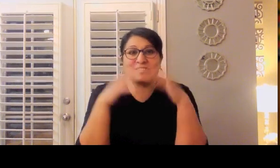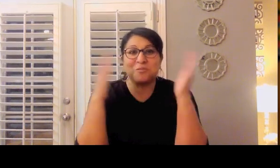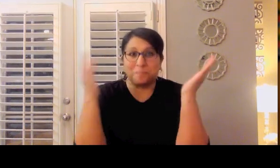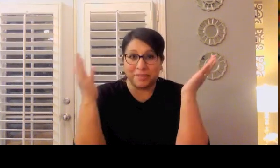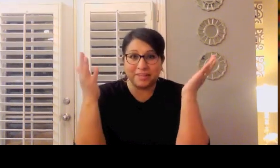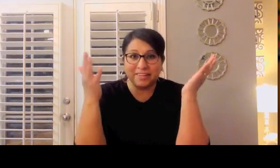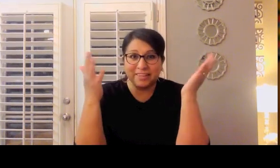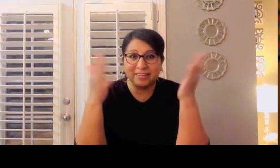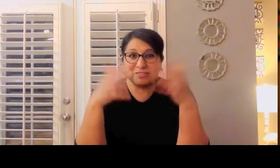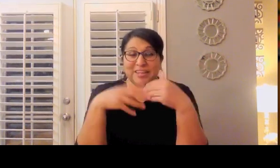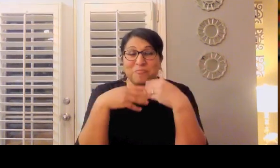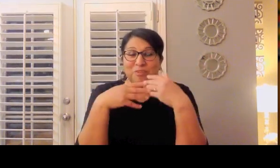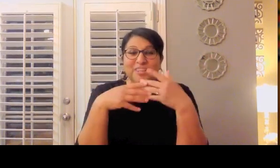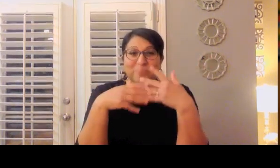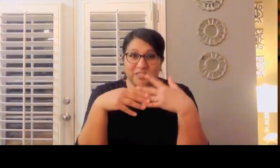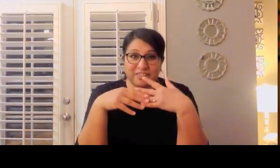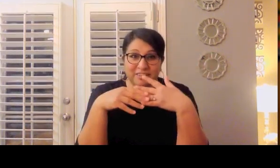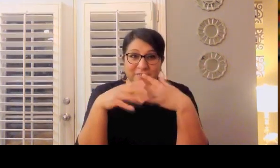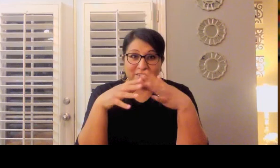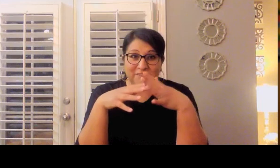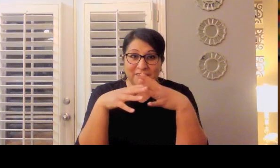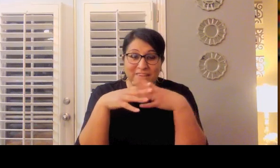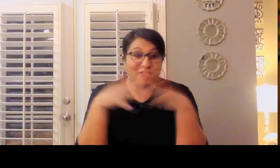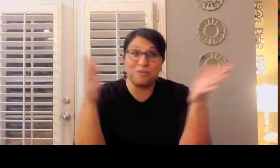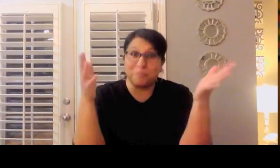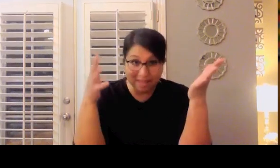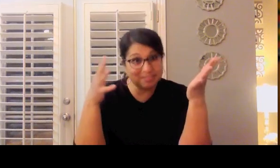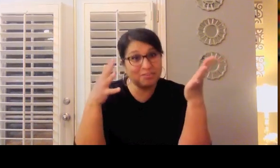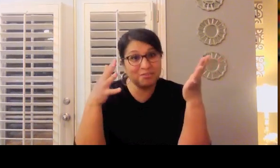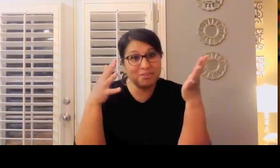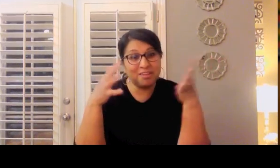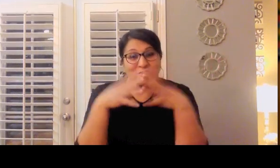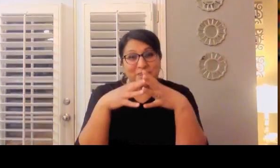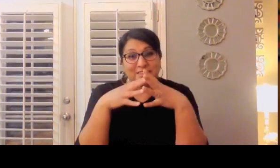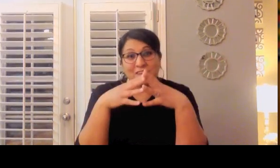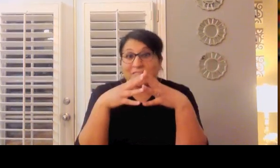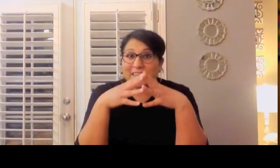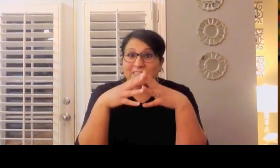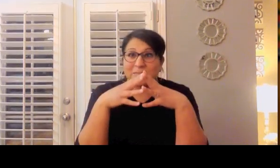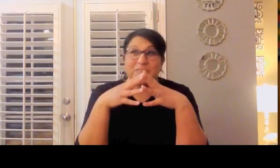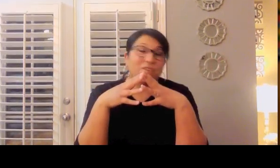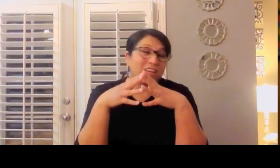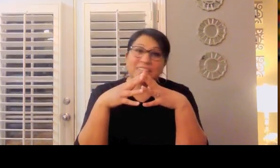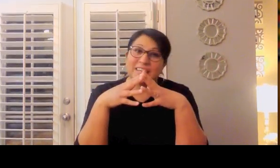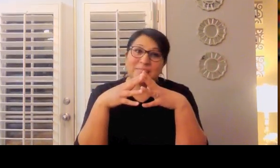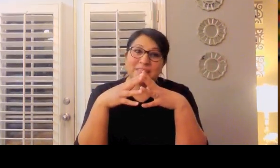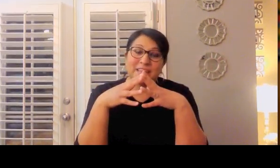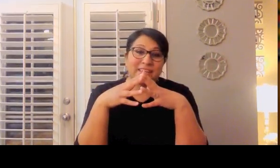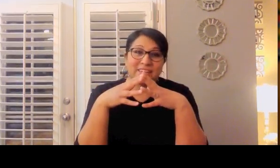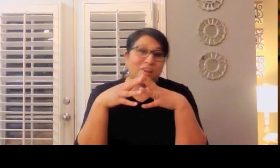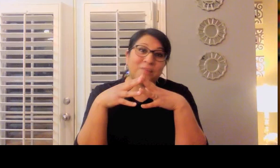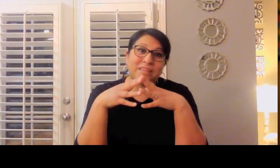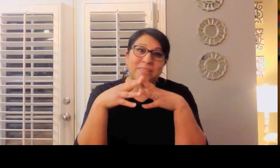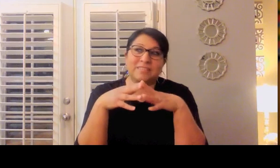gotten so big. So like, I'm really appreciative of like all of El Paso, mm-hmm. who have contacted me. I know a lot of times I